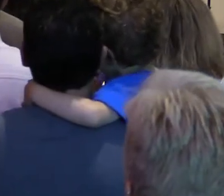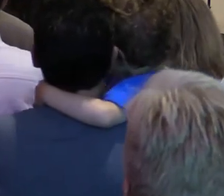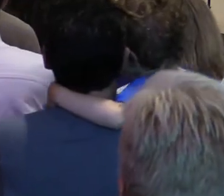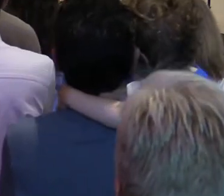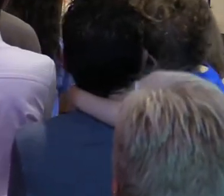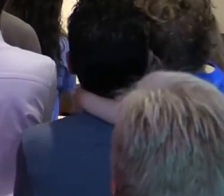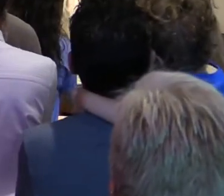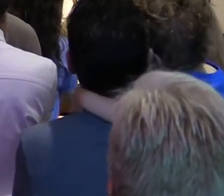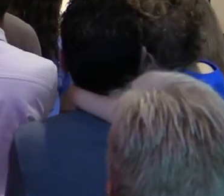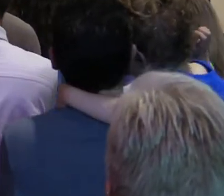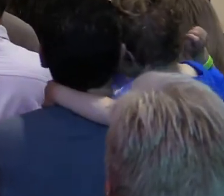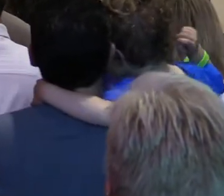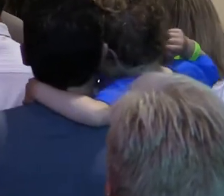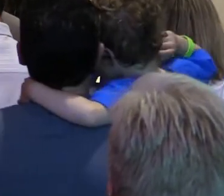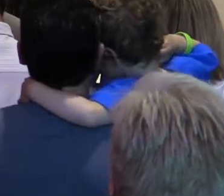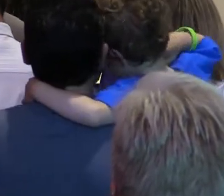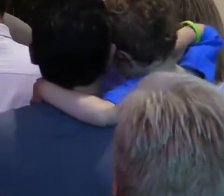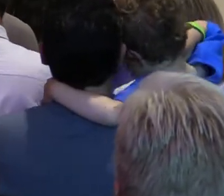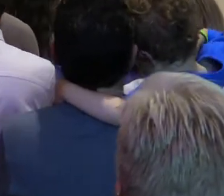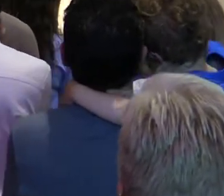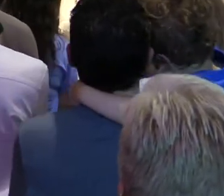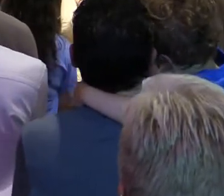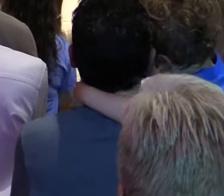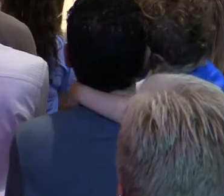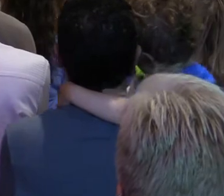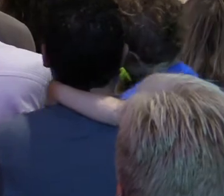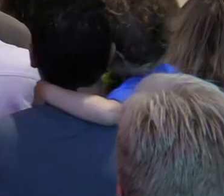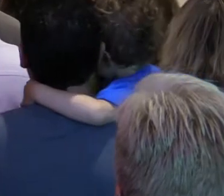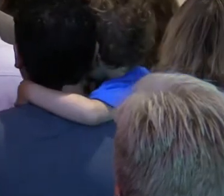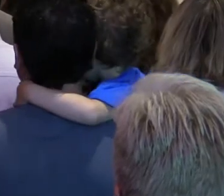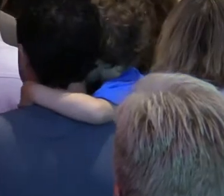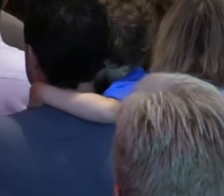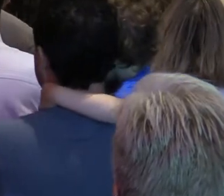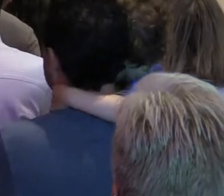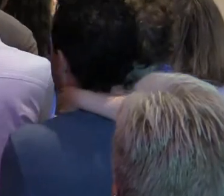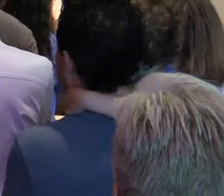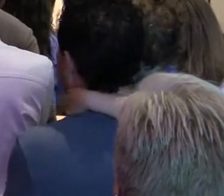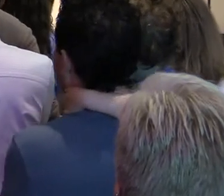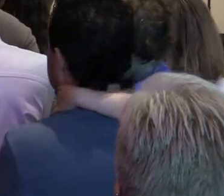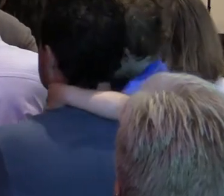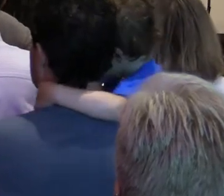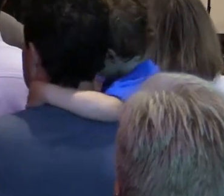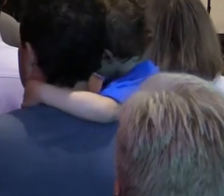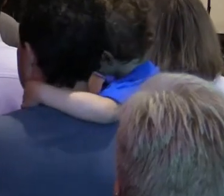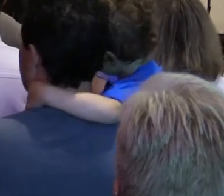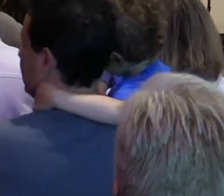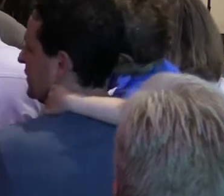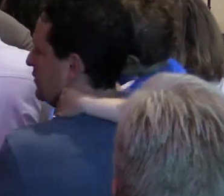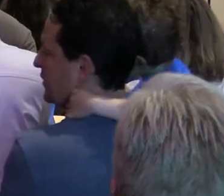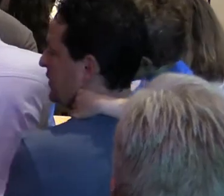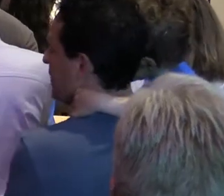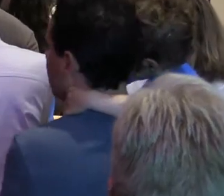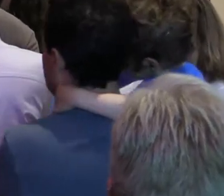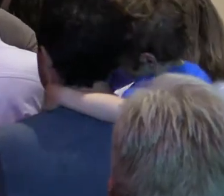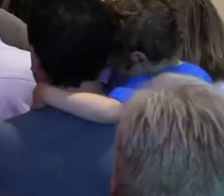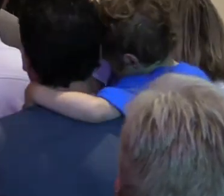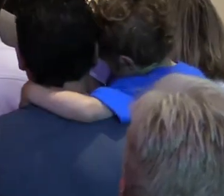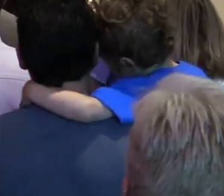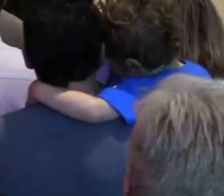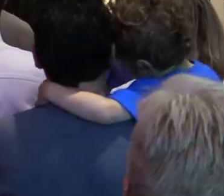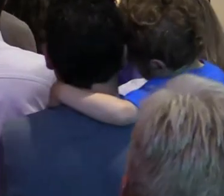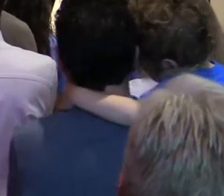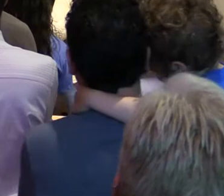The Redeemer has come, for He dwells in the presence of His